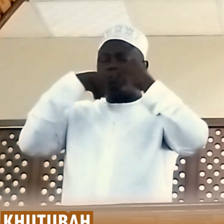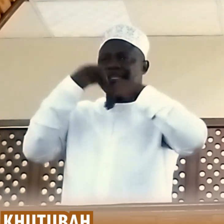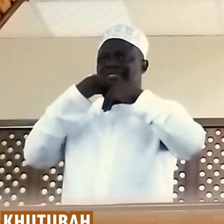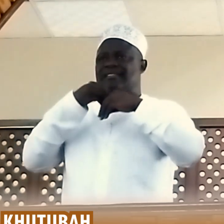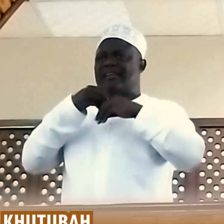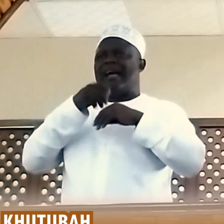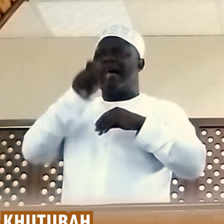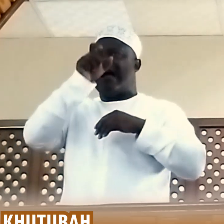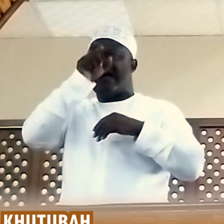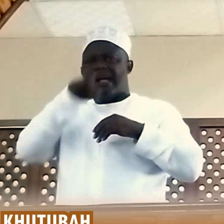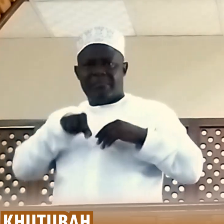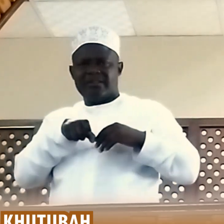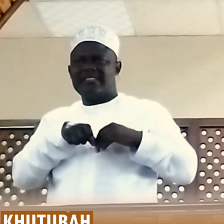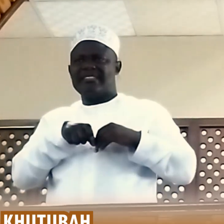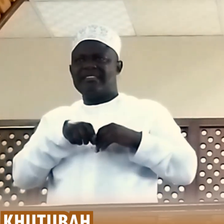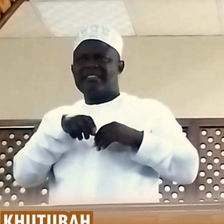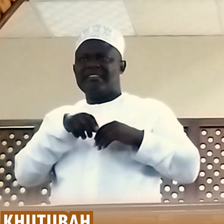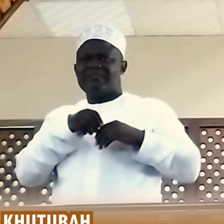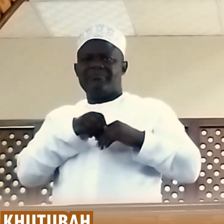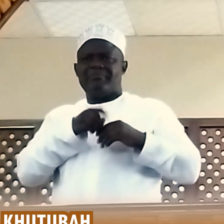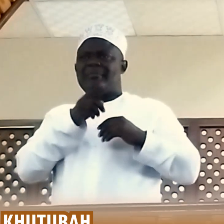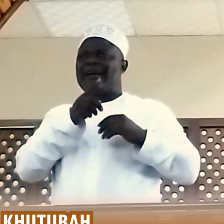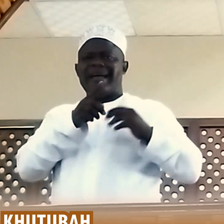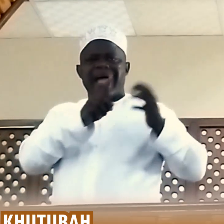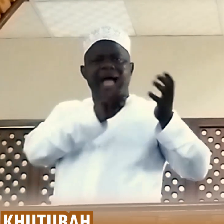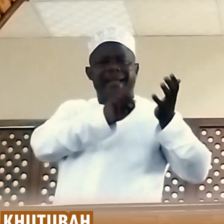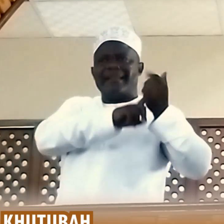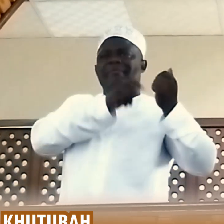Tetulwanyisa ono yekka atutte.